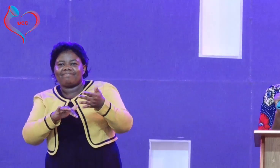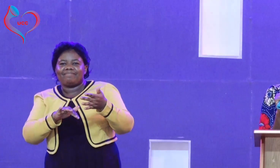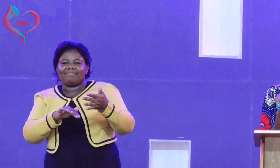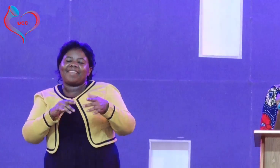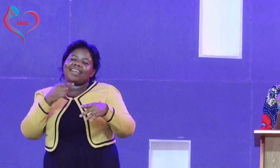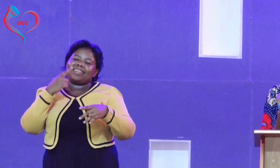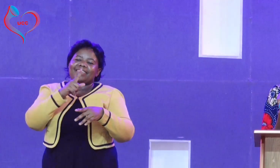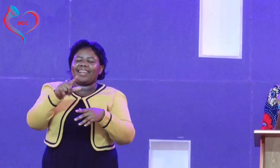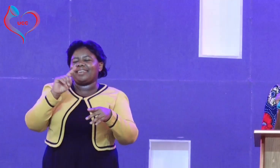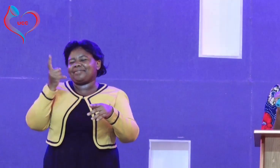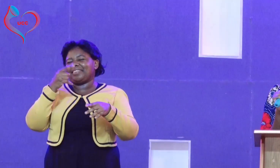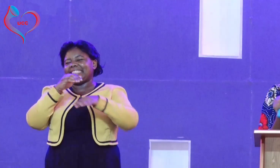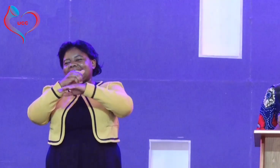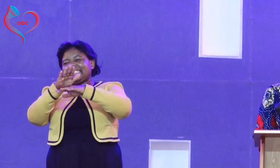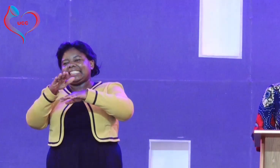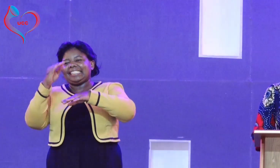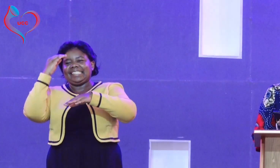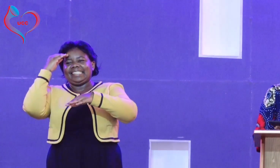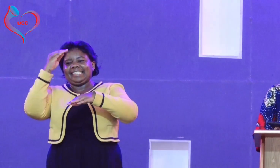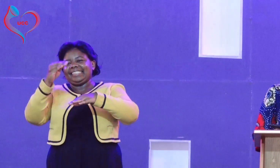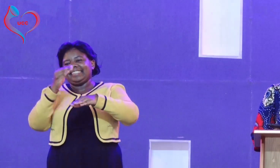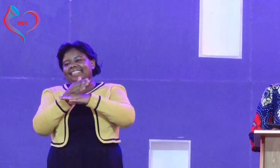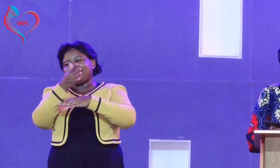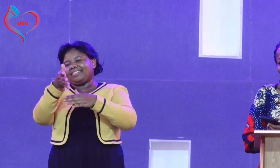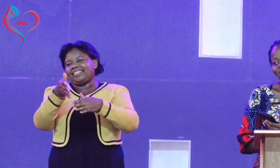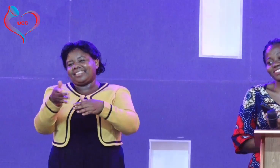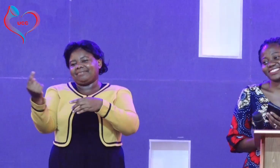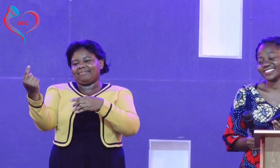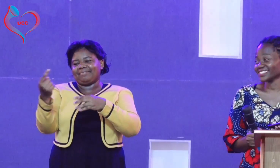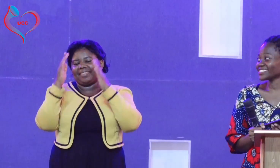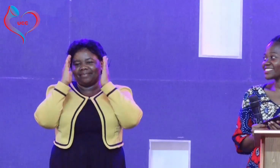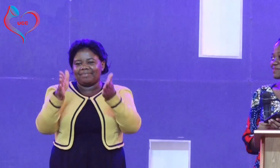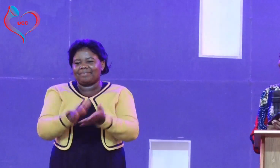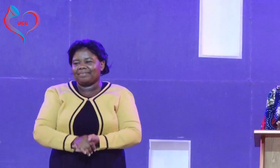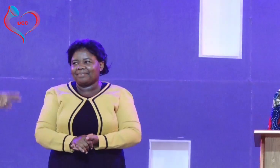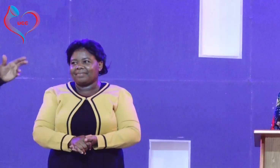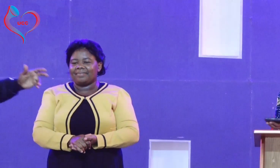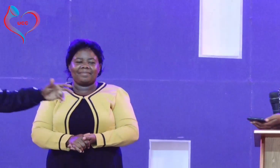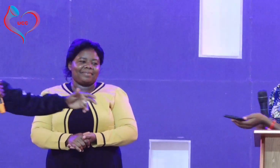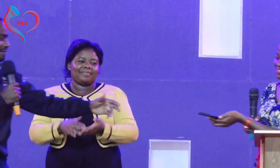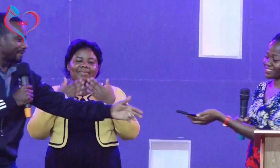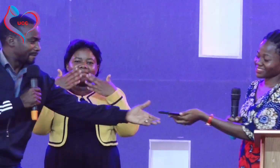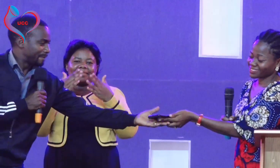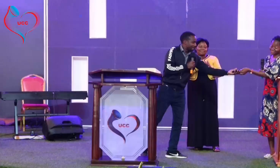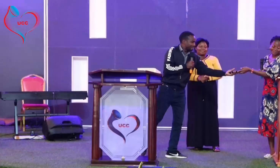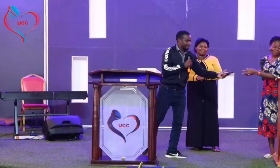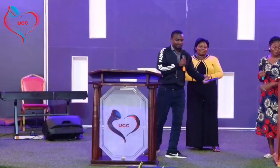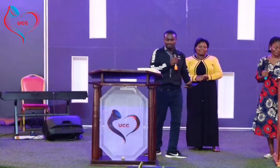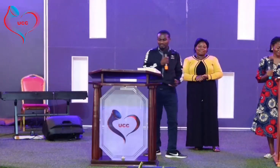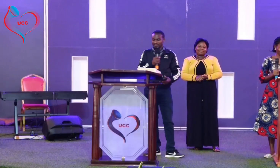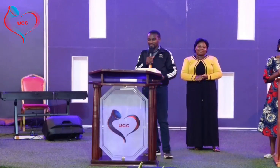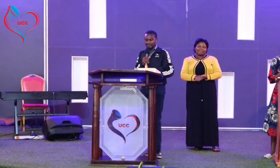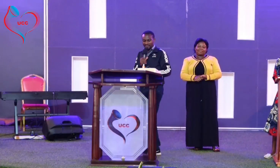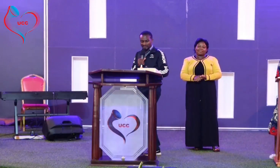me first send this email first then kansogasirike obubaka buno nja kubaddira. Thank you very much.